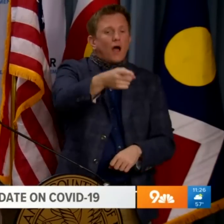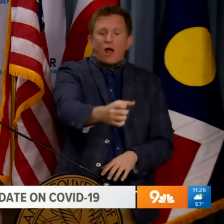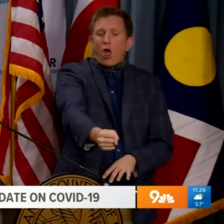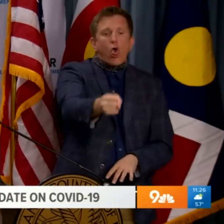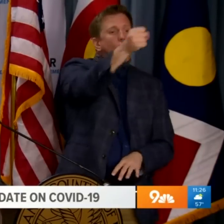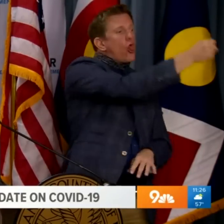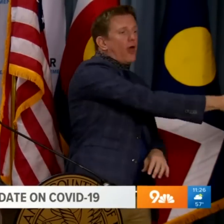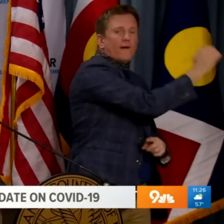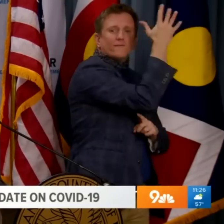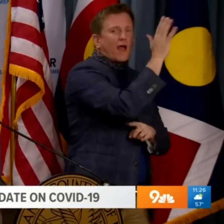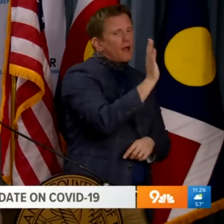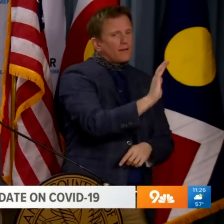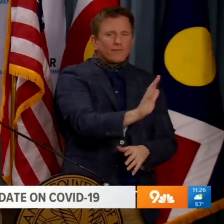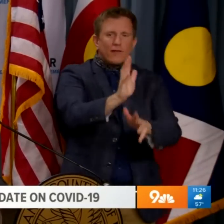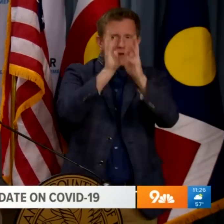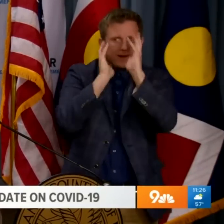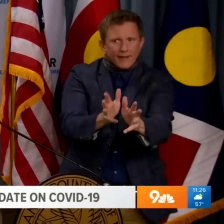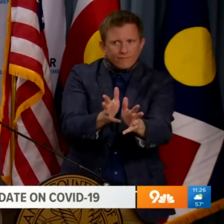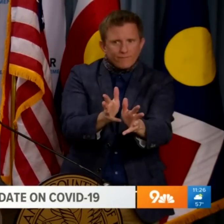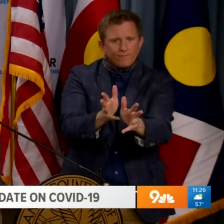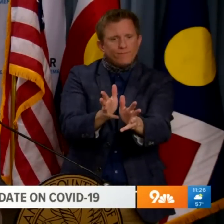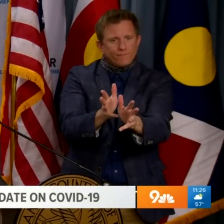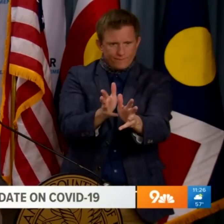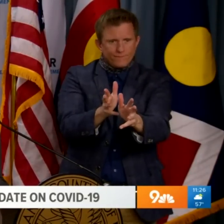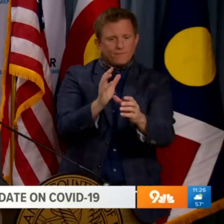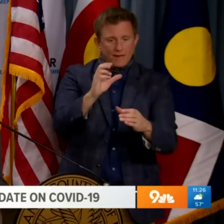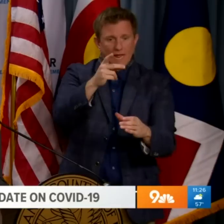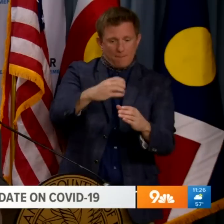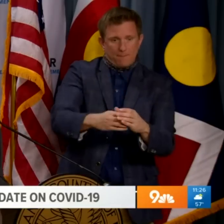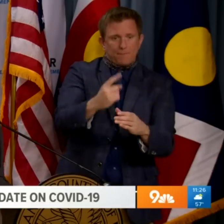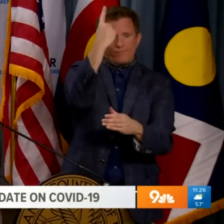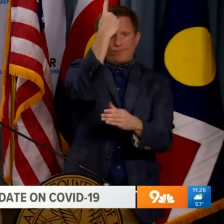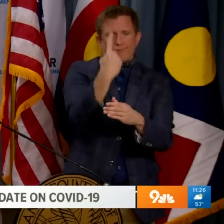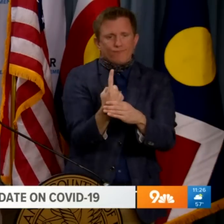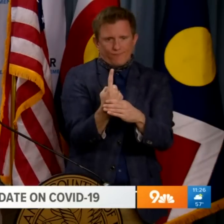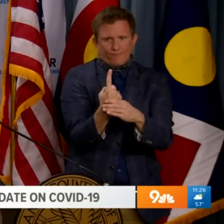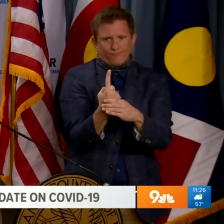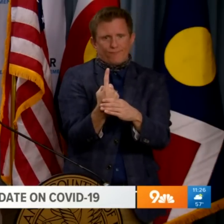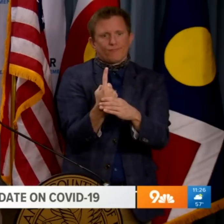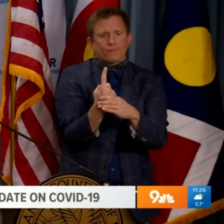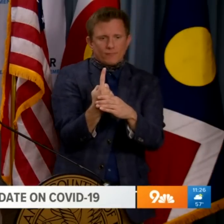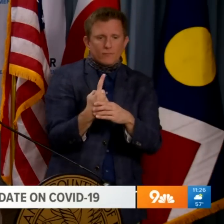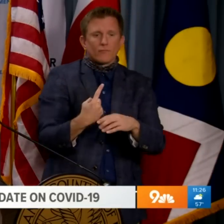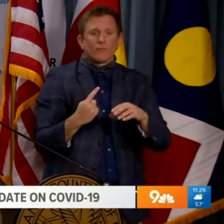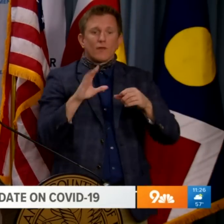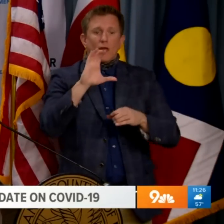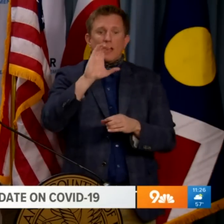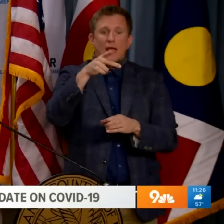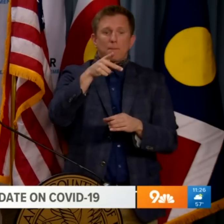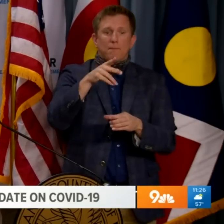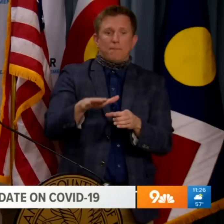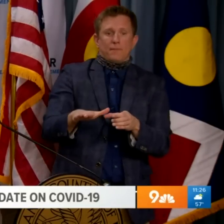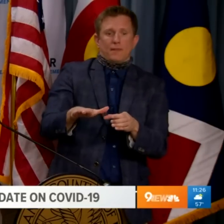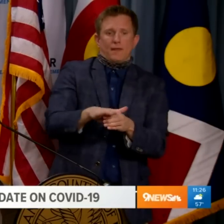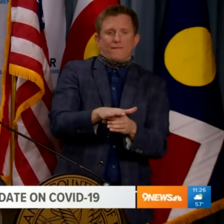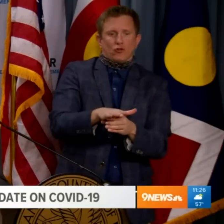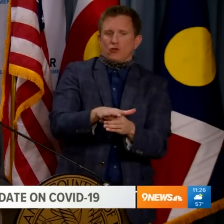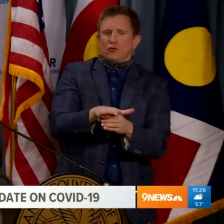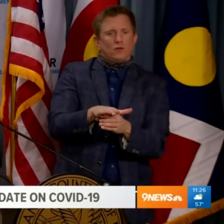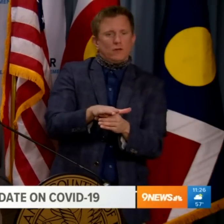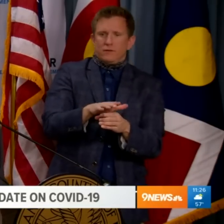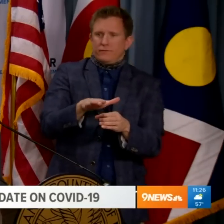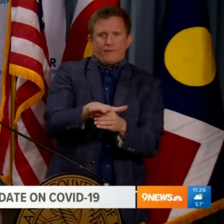We have taken a number of steps to eliminate the sharing of any equipment on the golf course. So the flags,